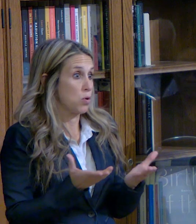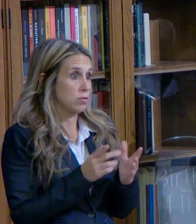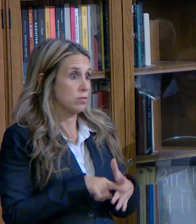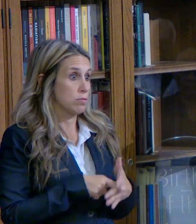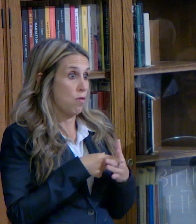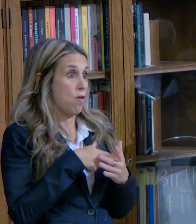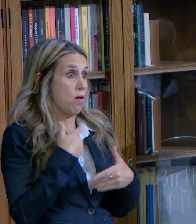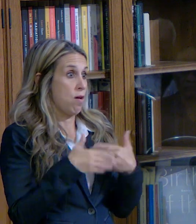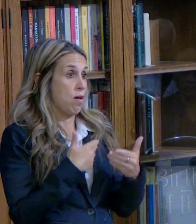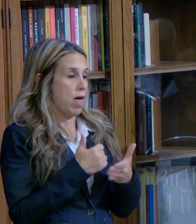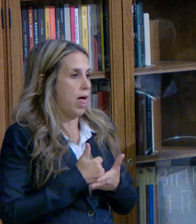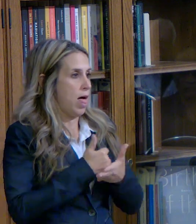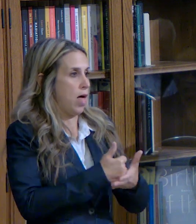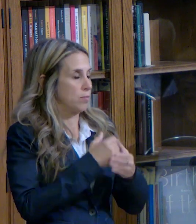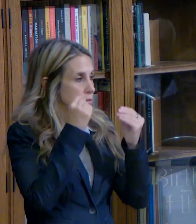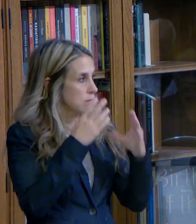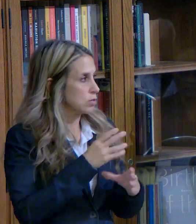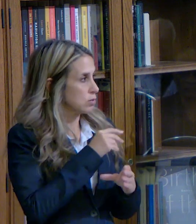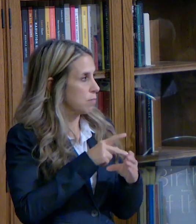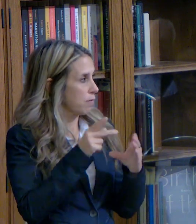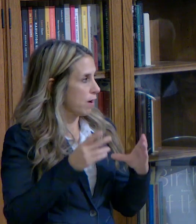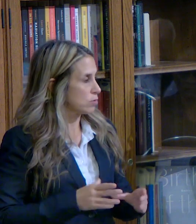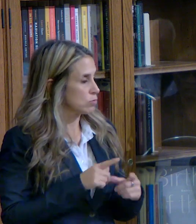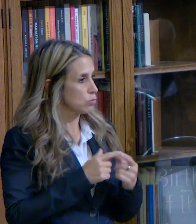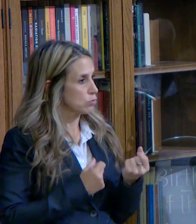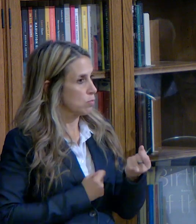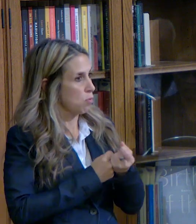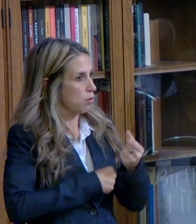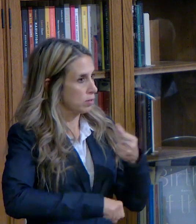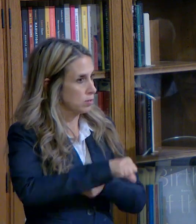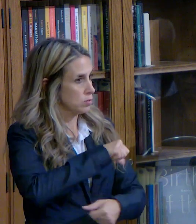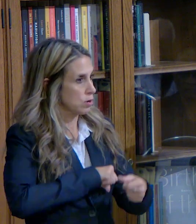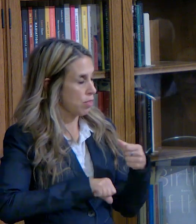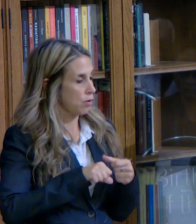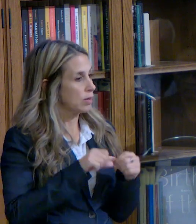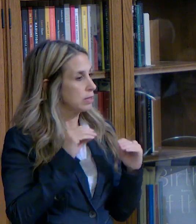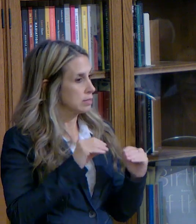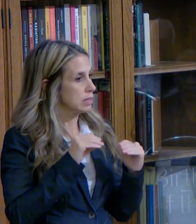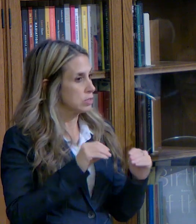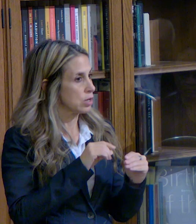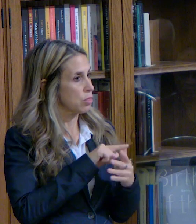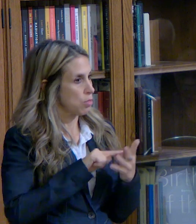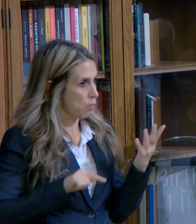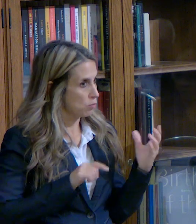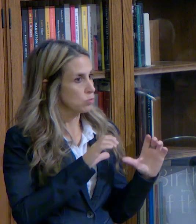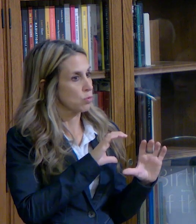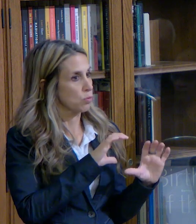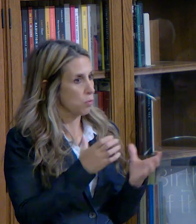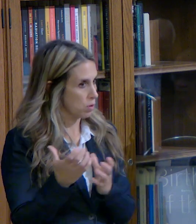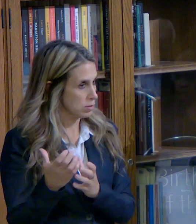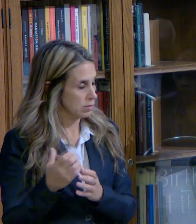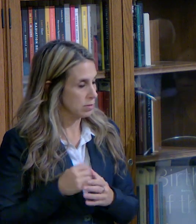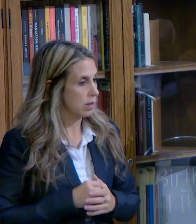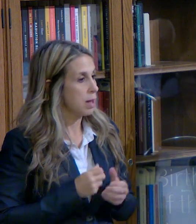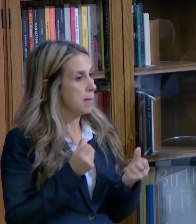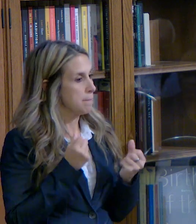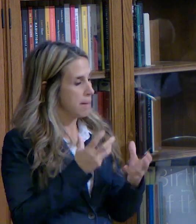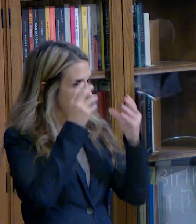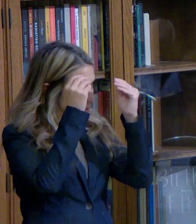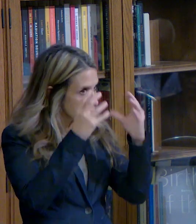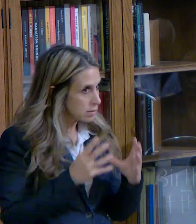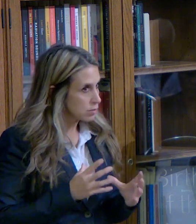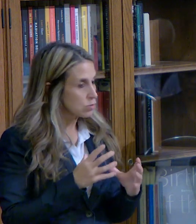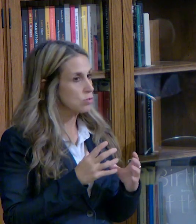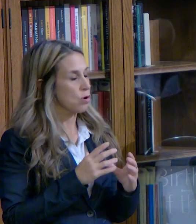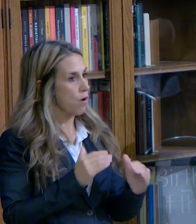crucial in helping teachers and professors to support one another in teaching these courses many teachers